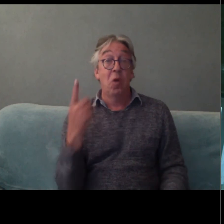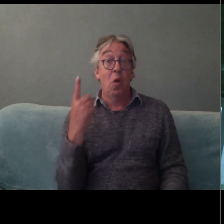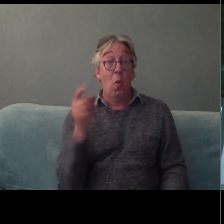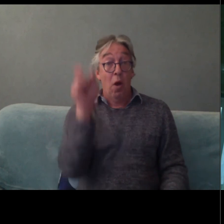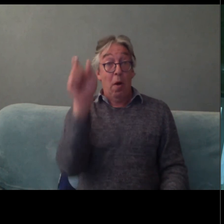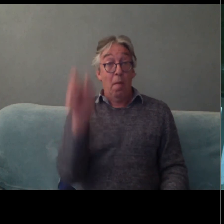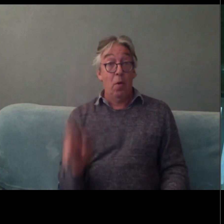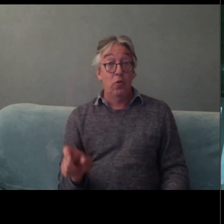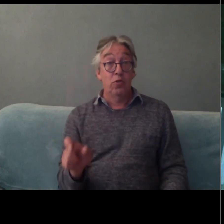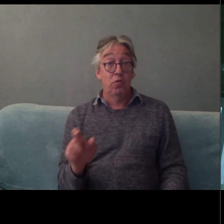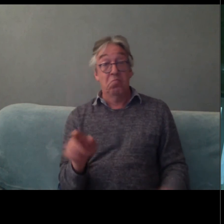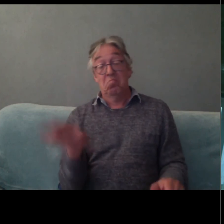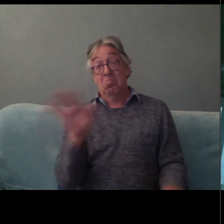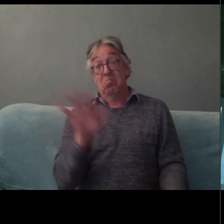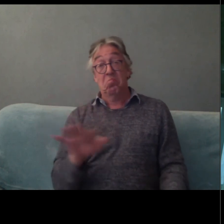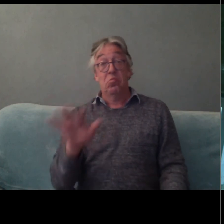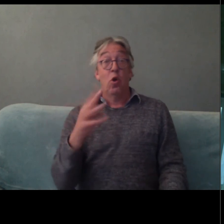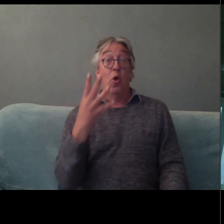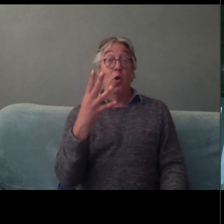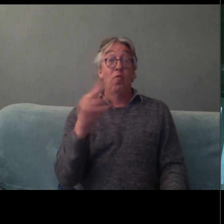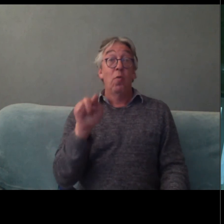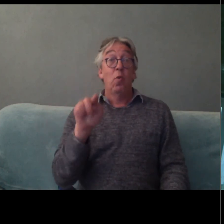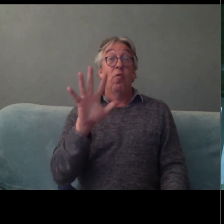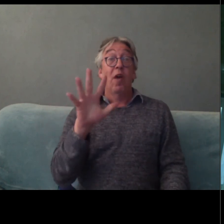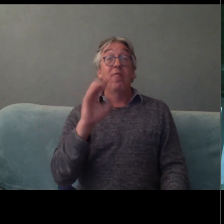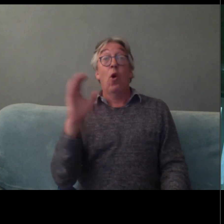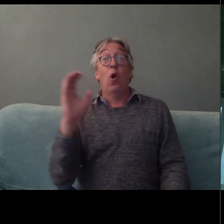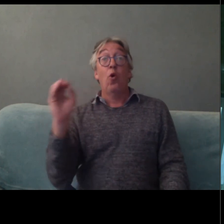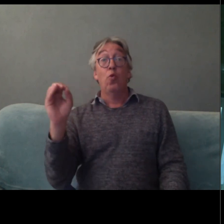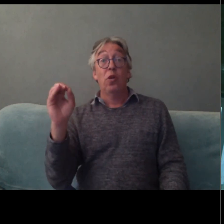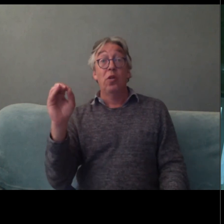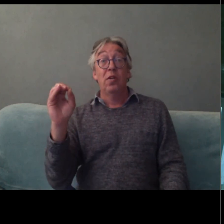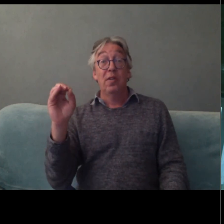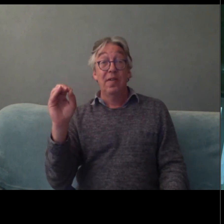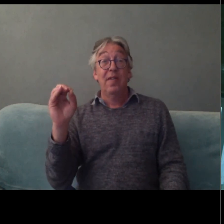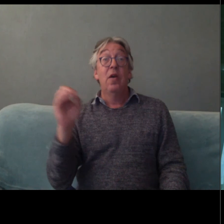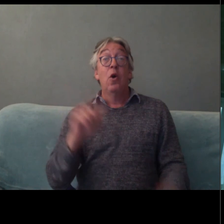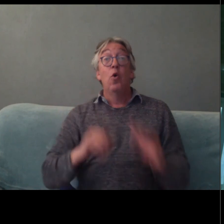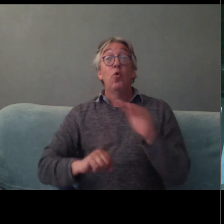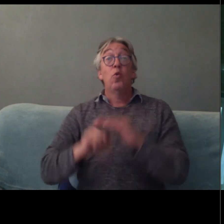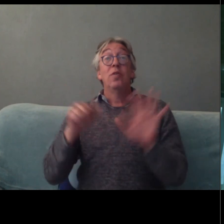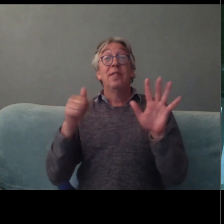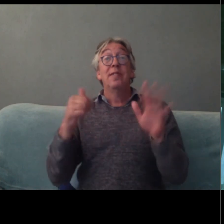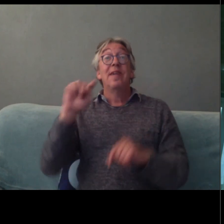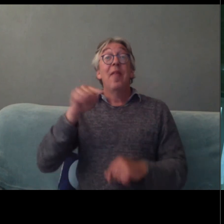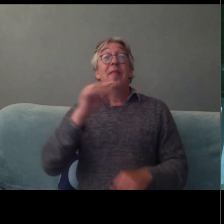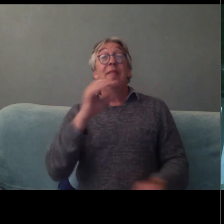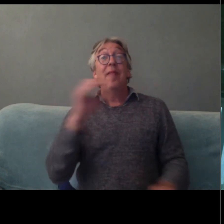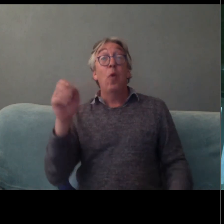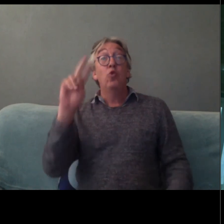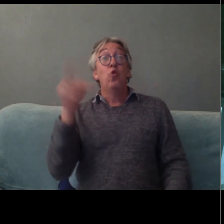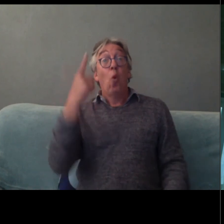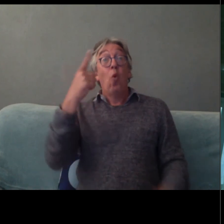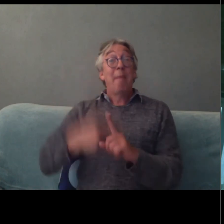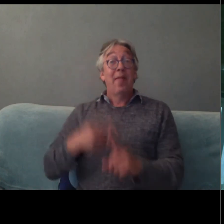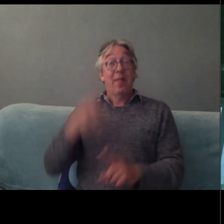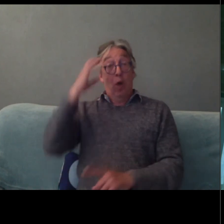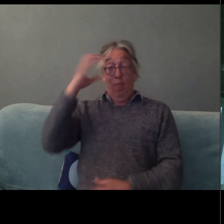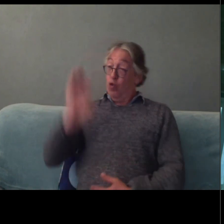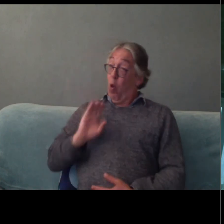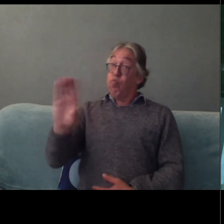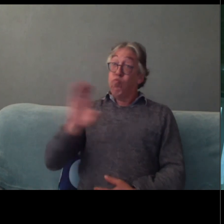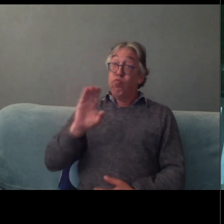4,050 to 6,000 euro per month, this kind of the money